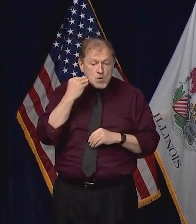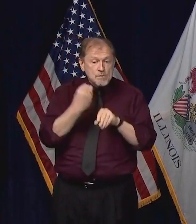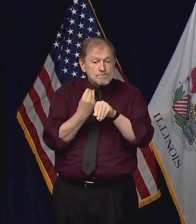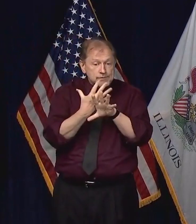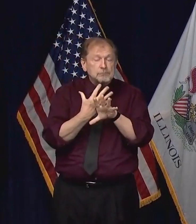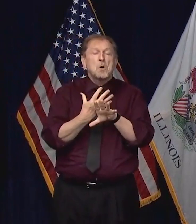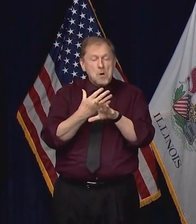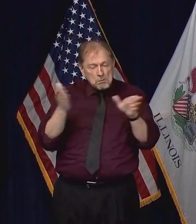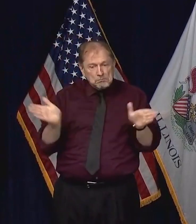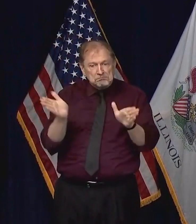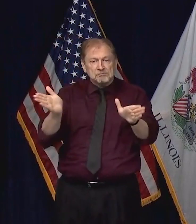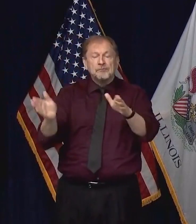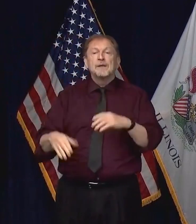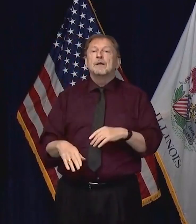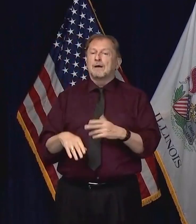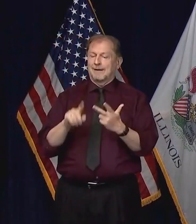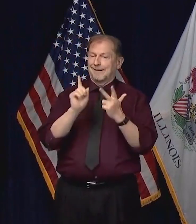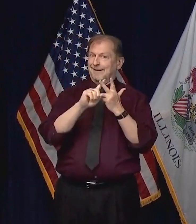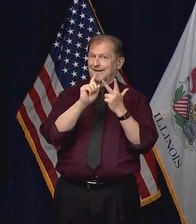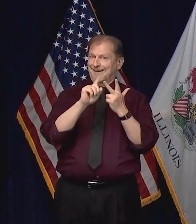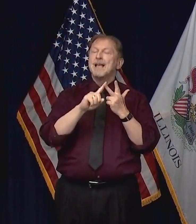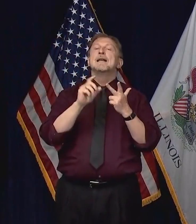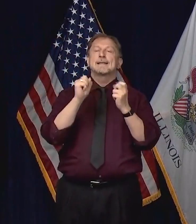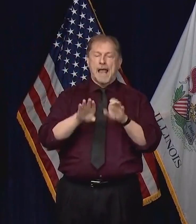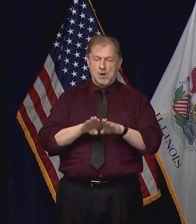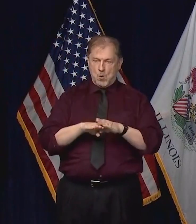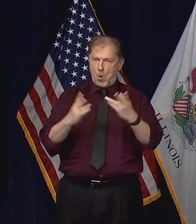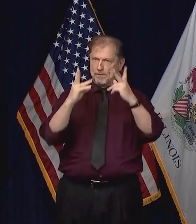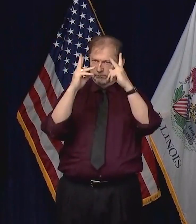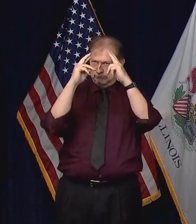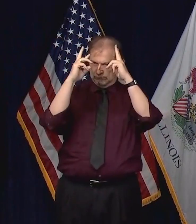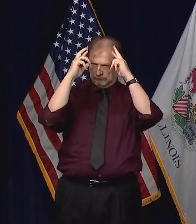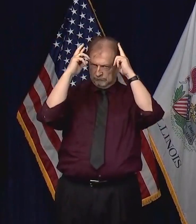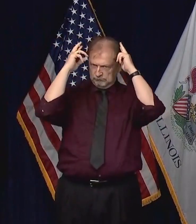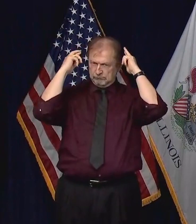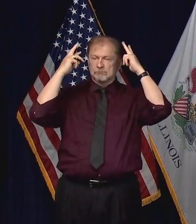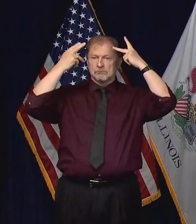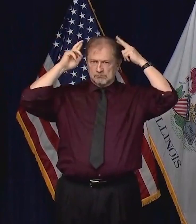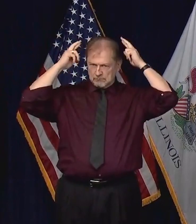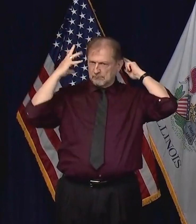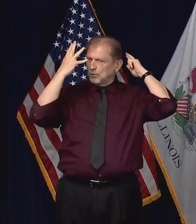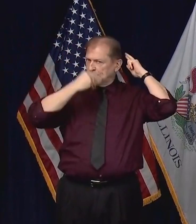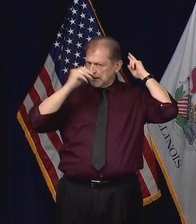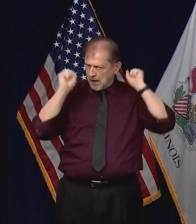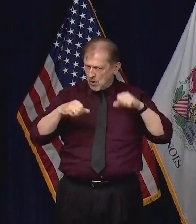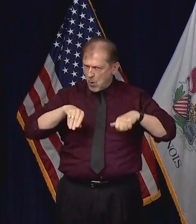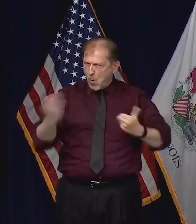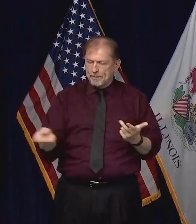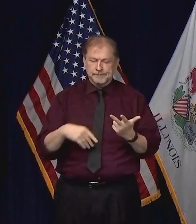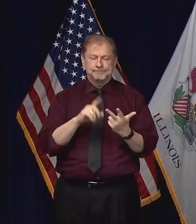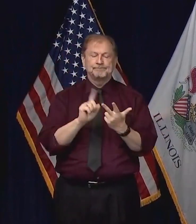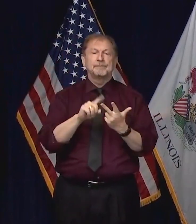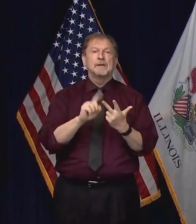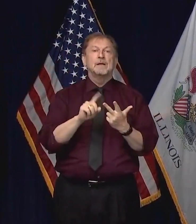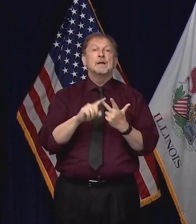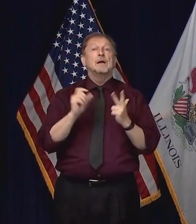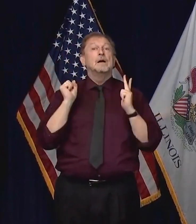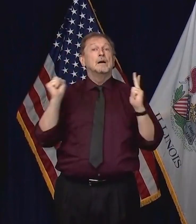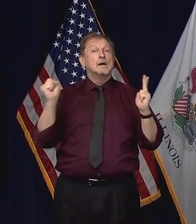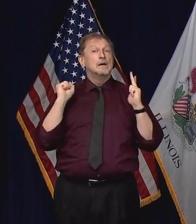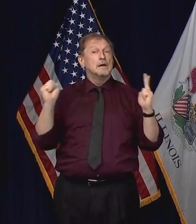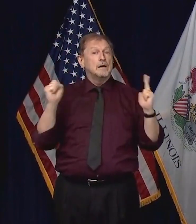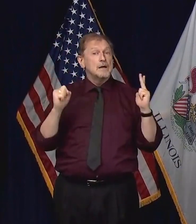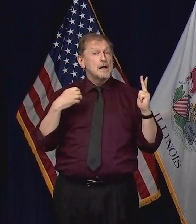encouraged. Barbershops and salons can reopen. Health and fitness clubs can offer outdoor classes